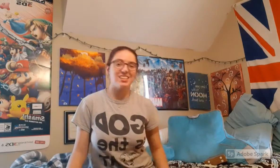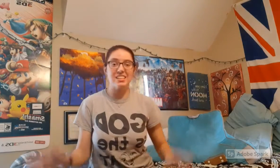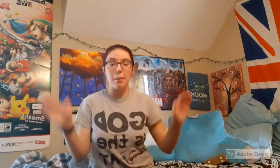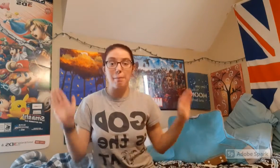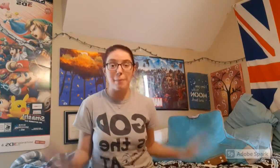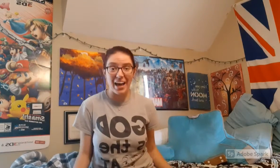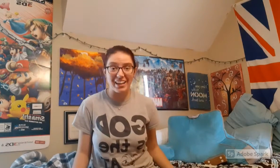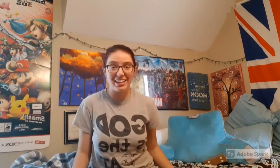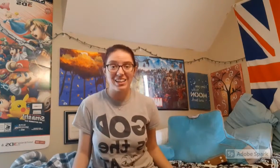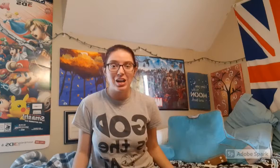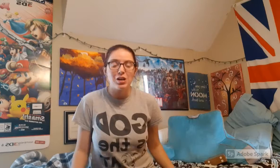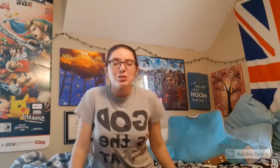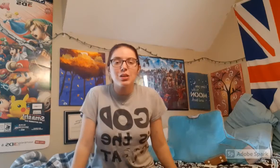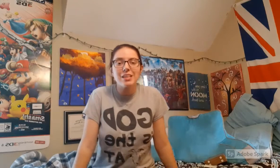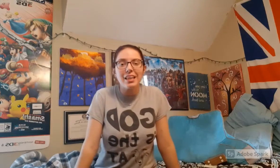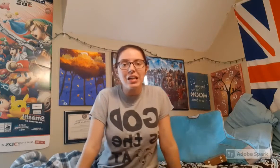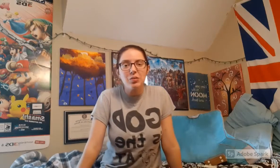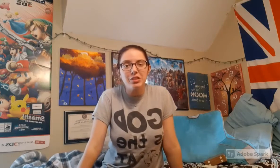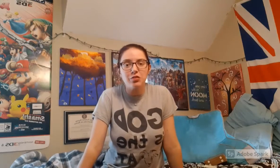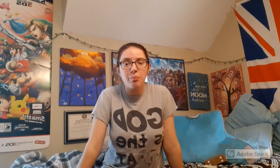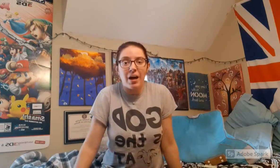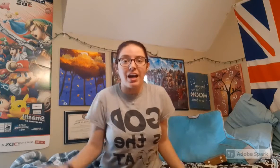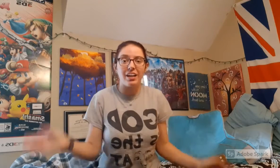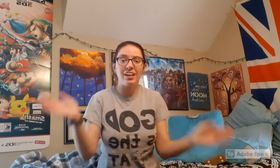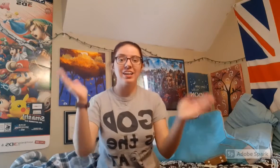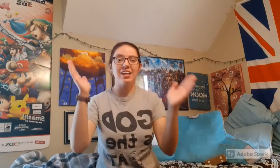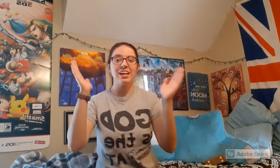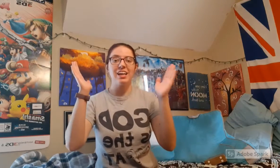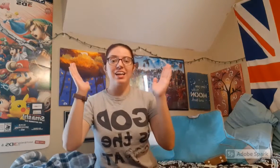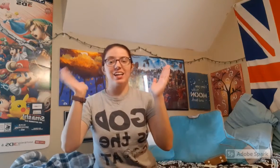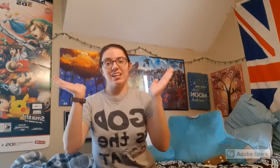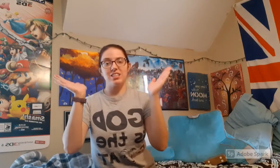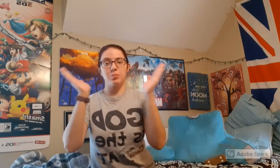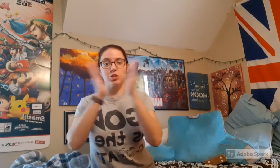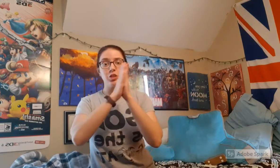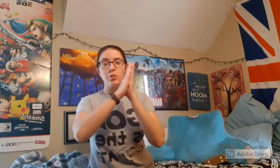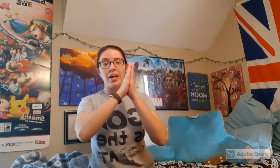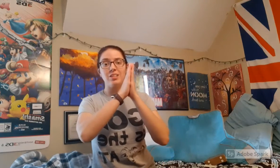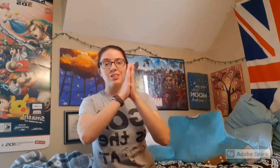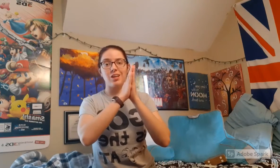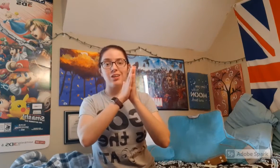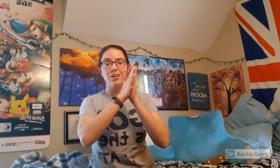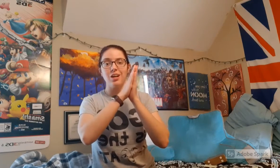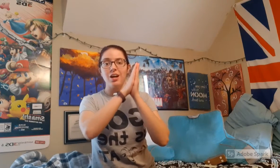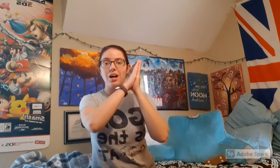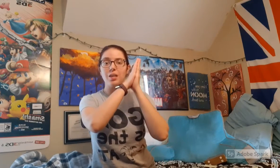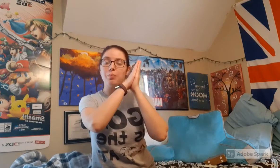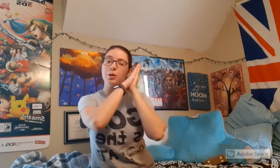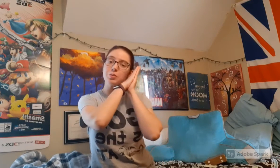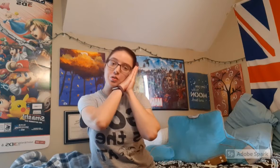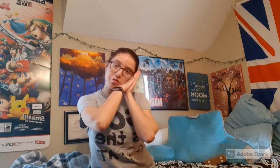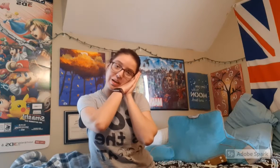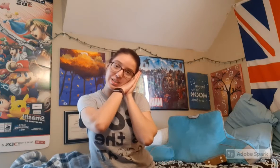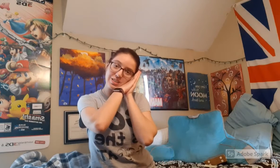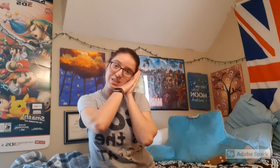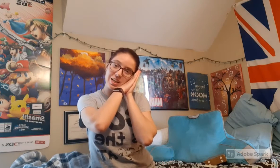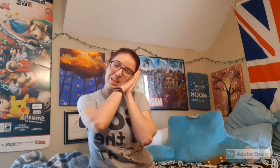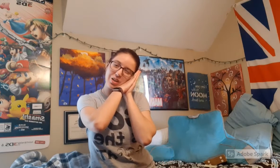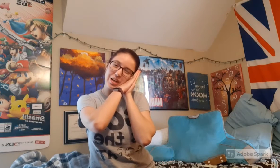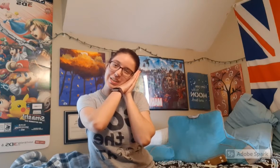a bed. So the sign language for bed is put your two hands together and then put them to your face like you're kind of